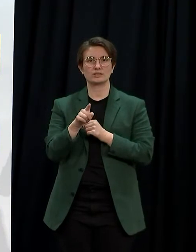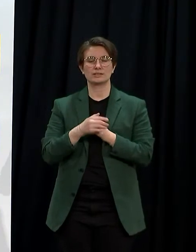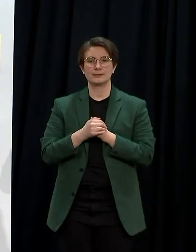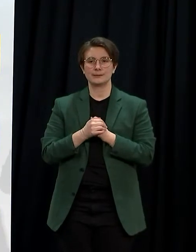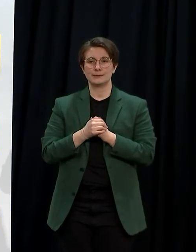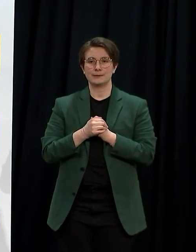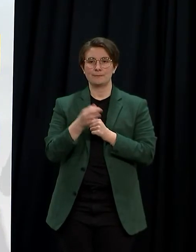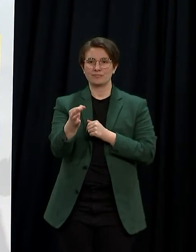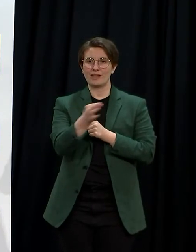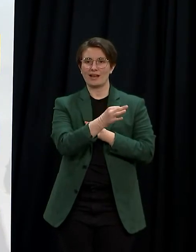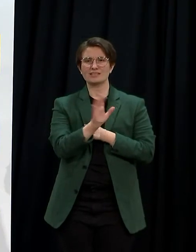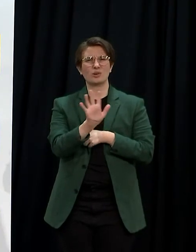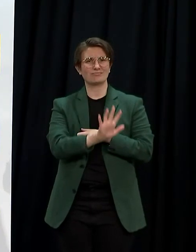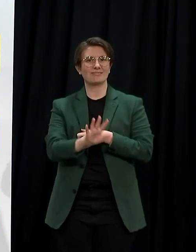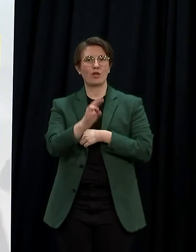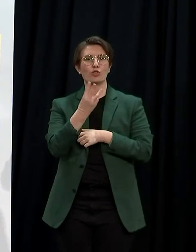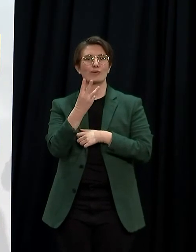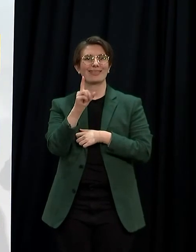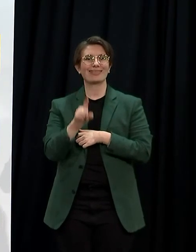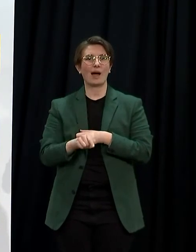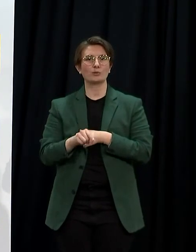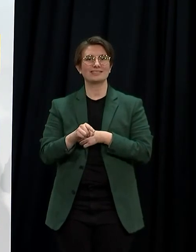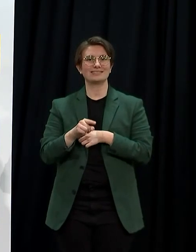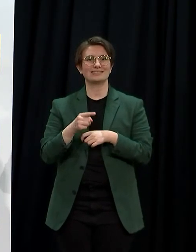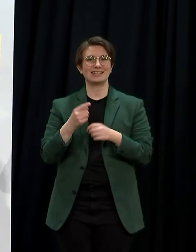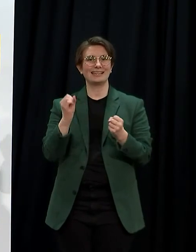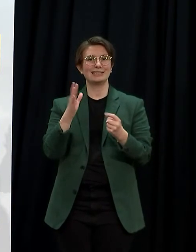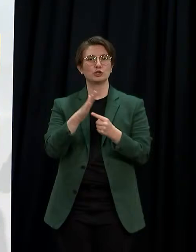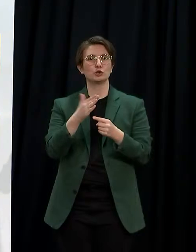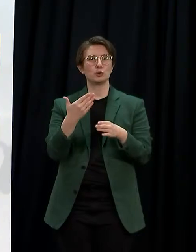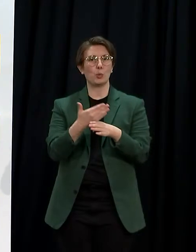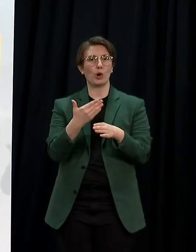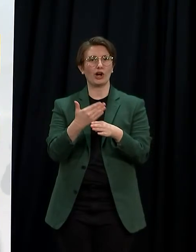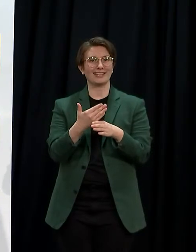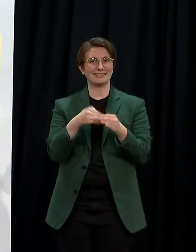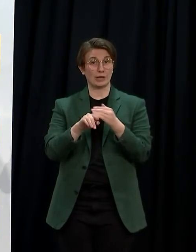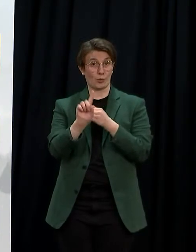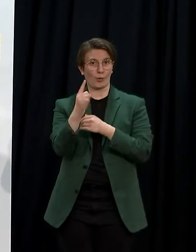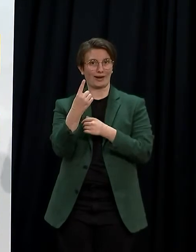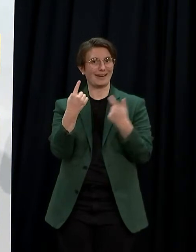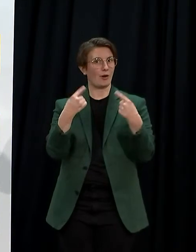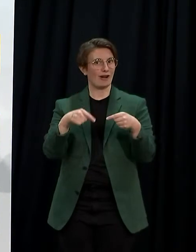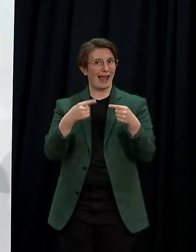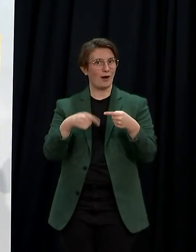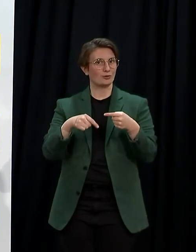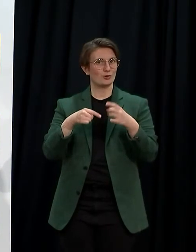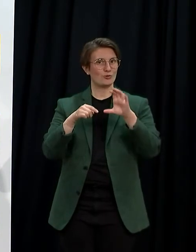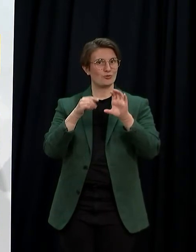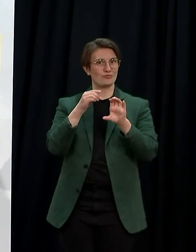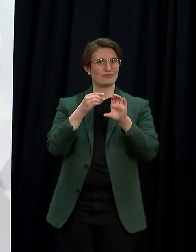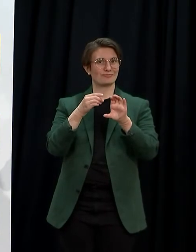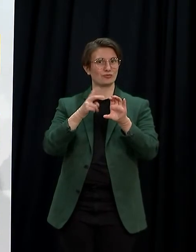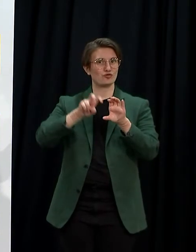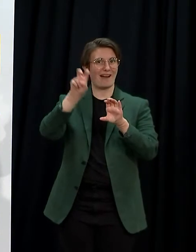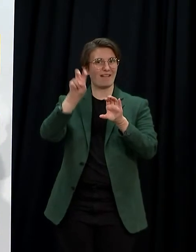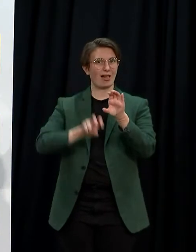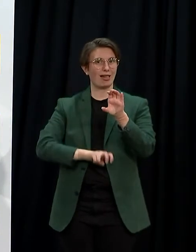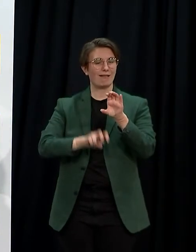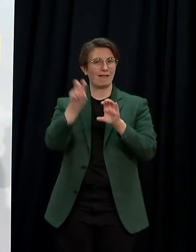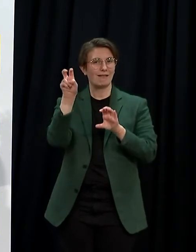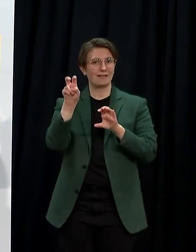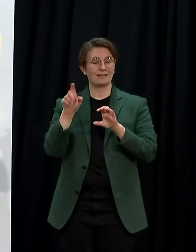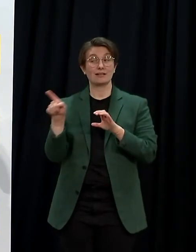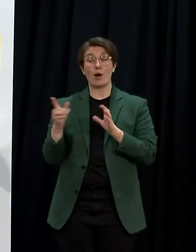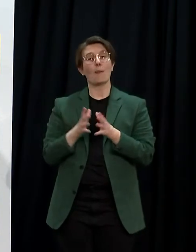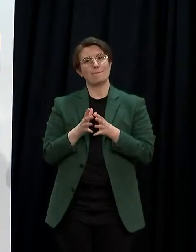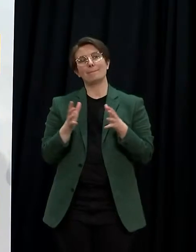in Auckland are approved to cross the boundary. The numbers are larger than that. Yeah, we do have quite a few numbers. So there are people,